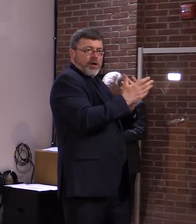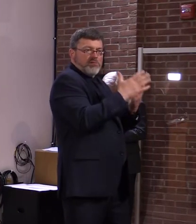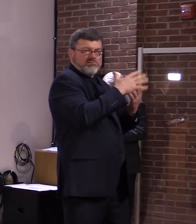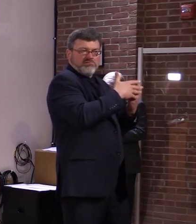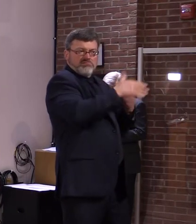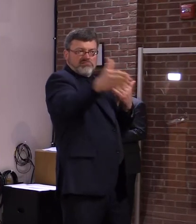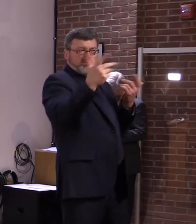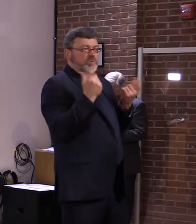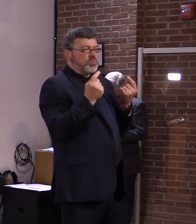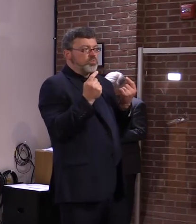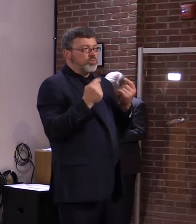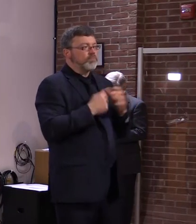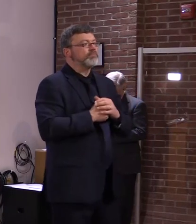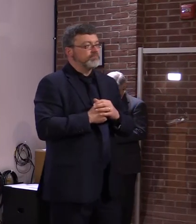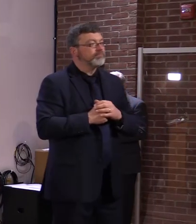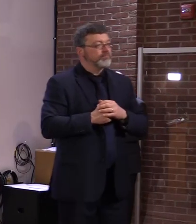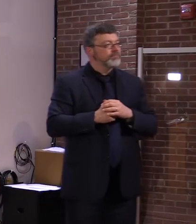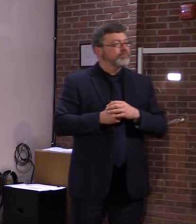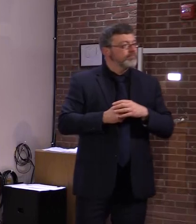Tom Davis, Compass, Vermont.